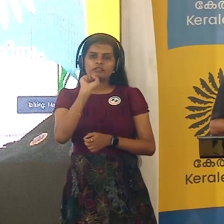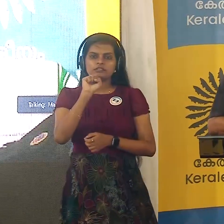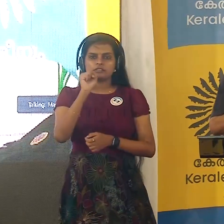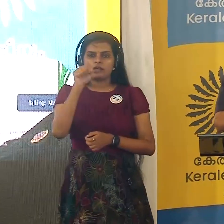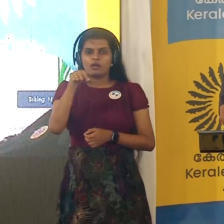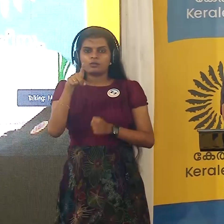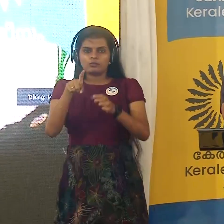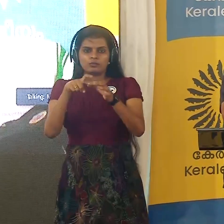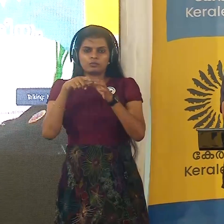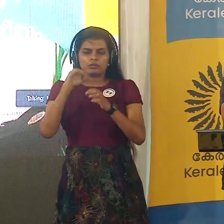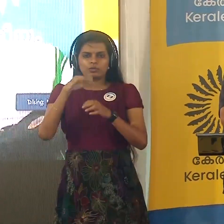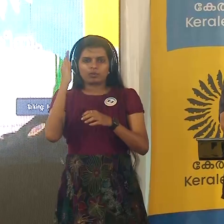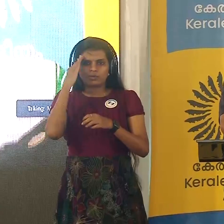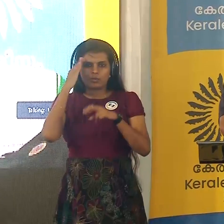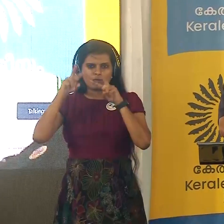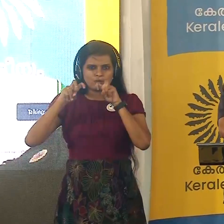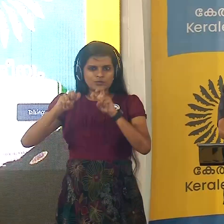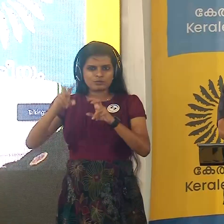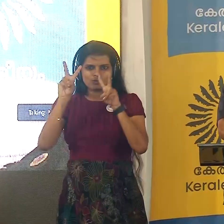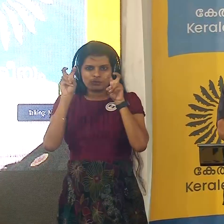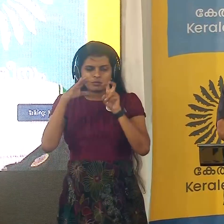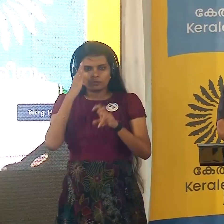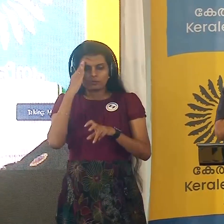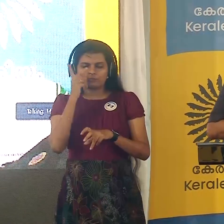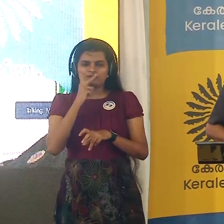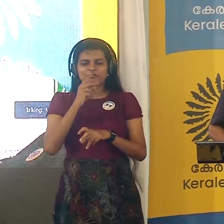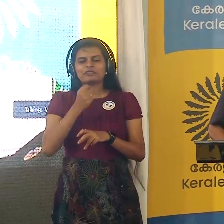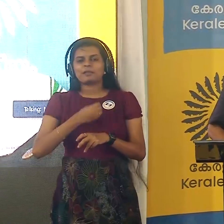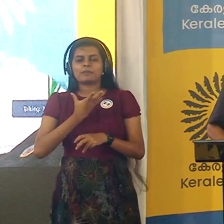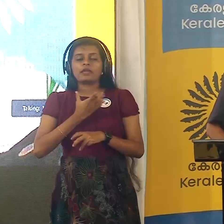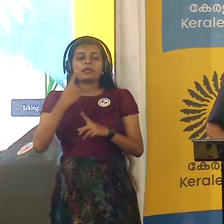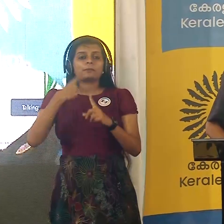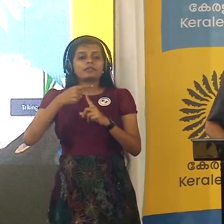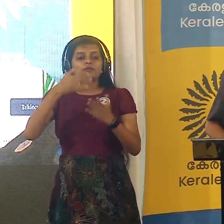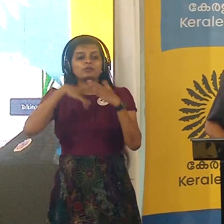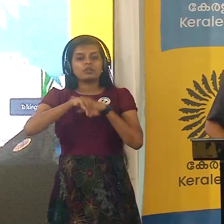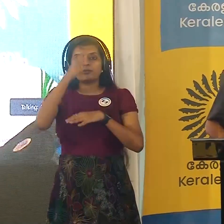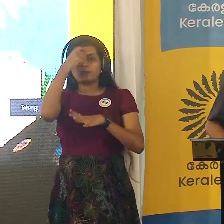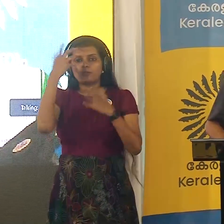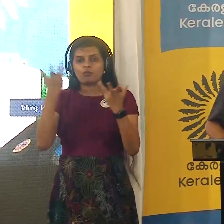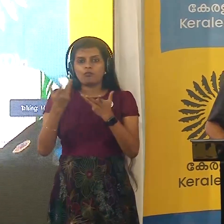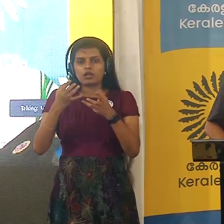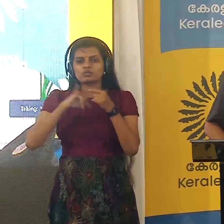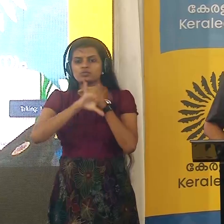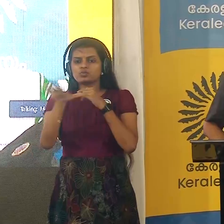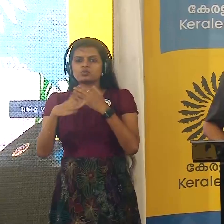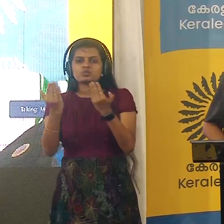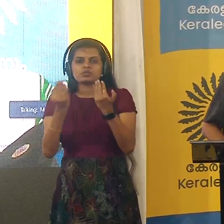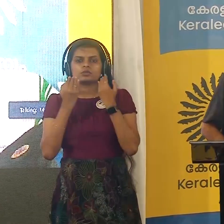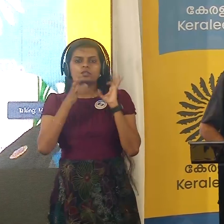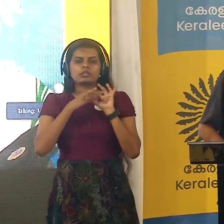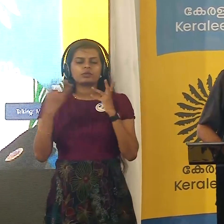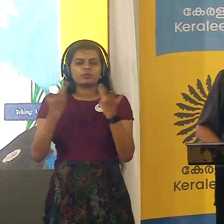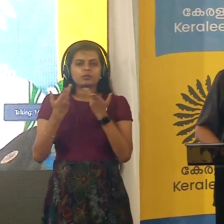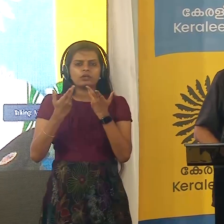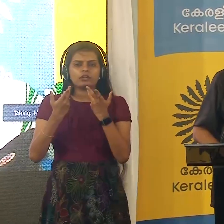interested in knowing about your research. But broadly speaking, the problem of social security in Kerala is not